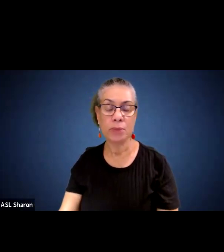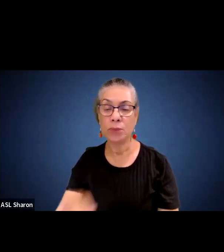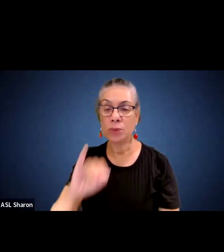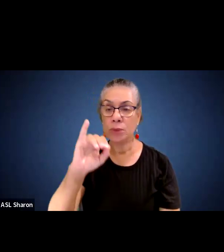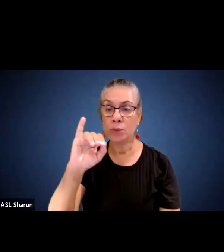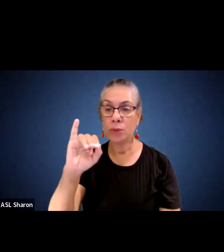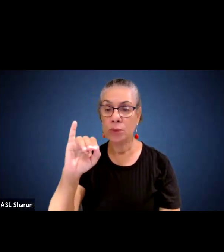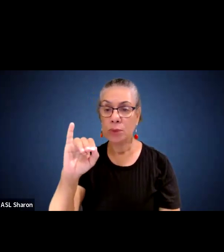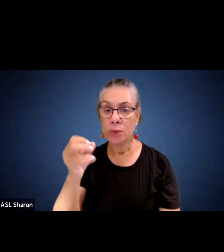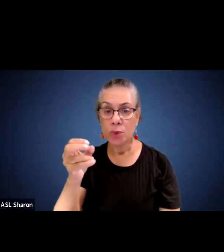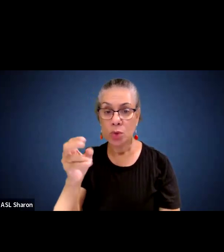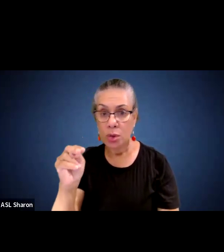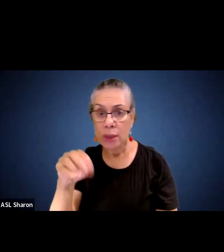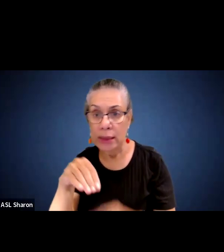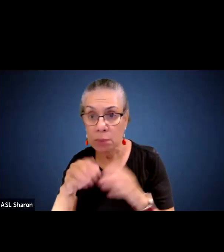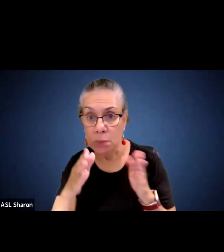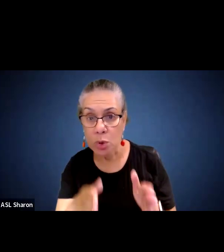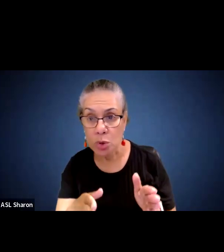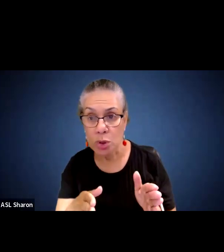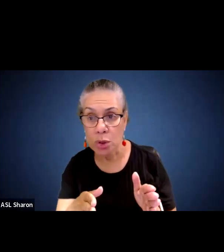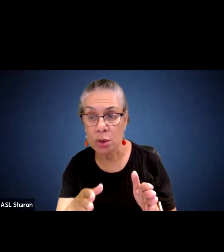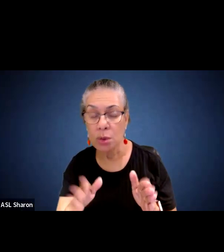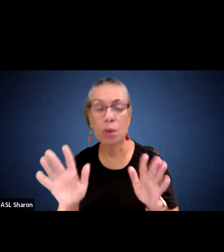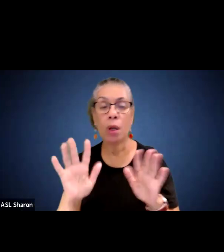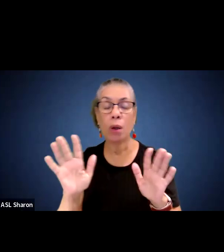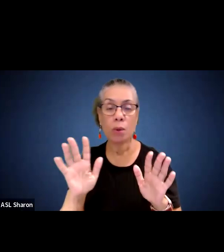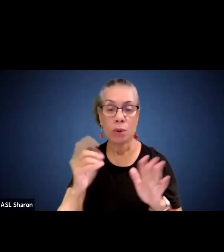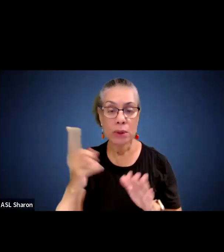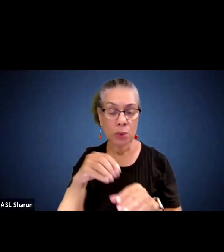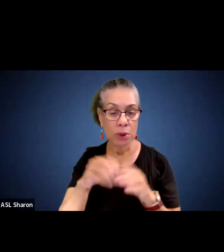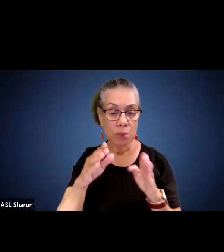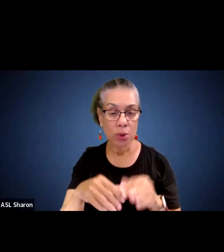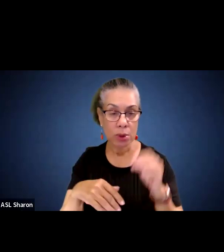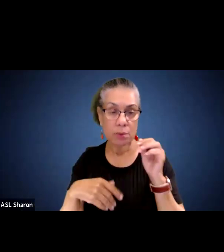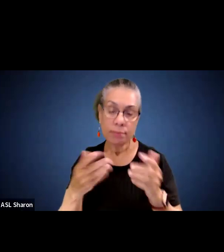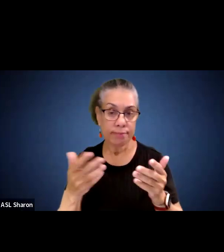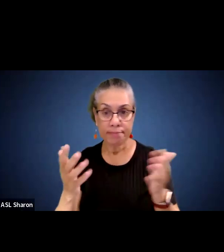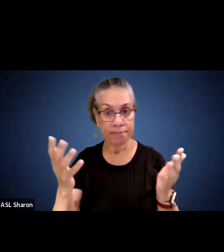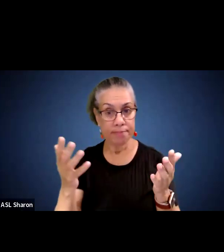Oh, you're in person? Okay. You can go ahead.